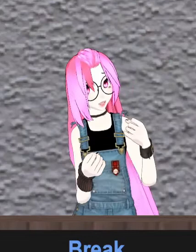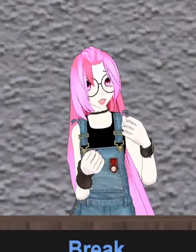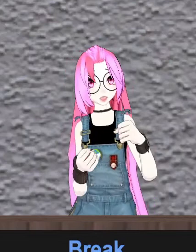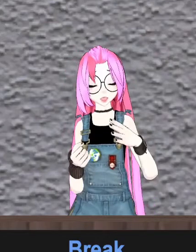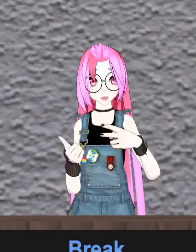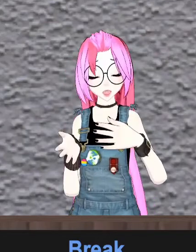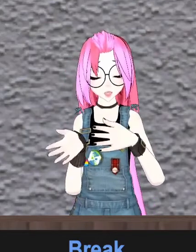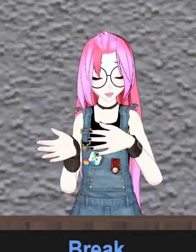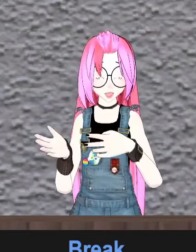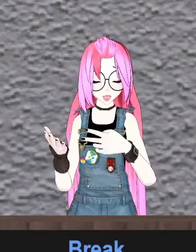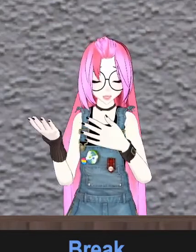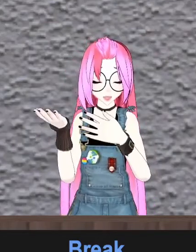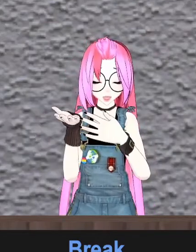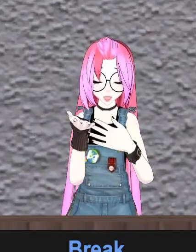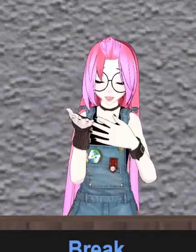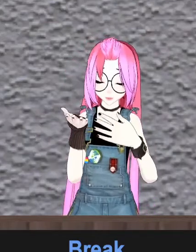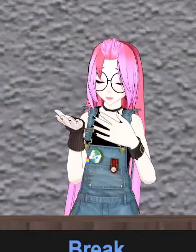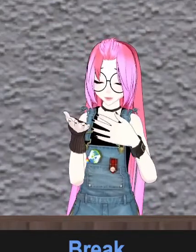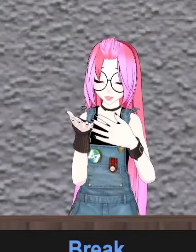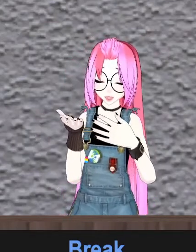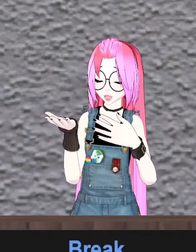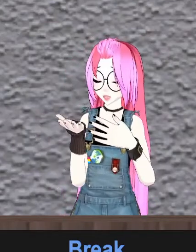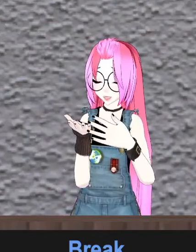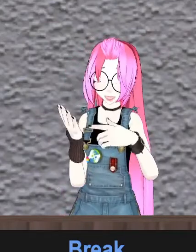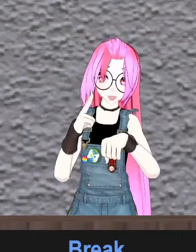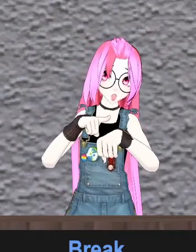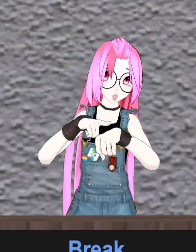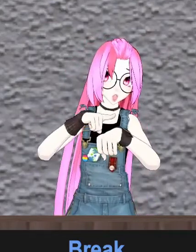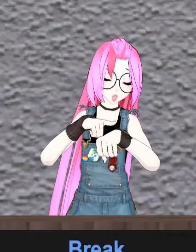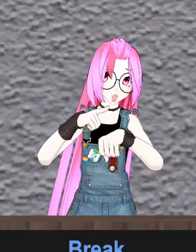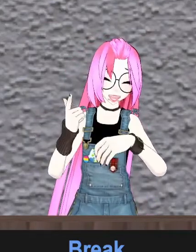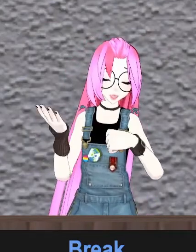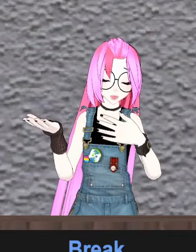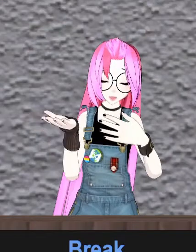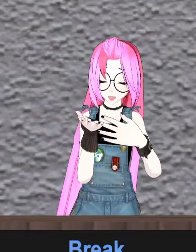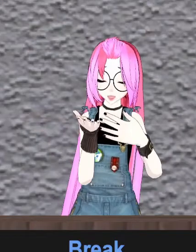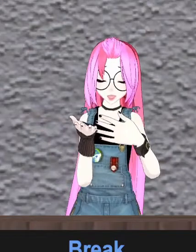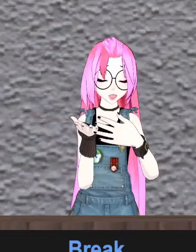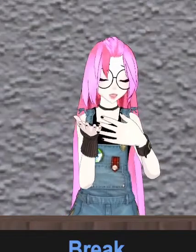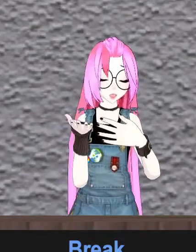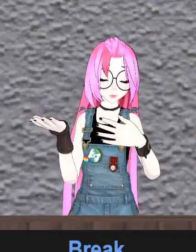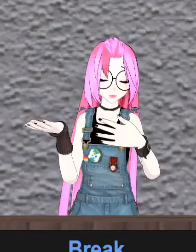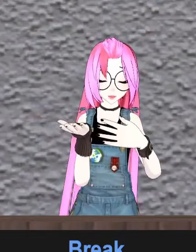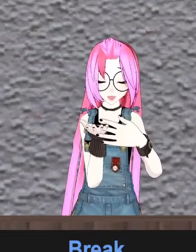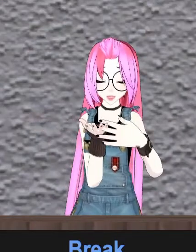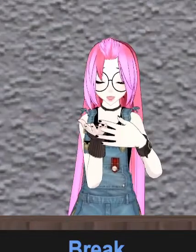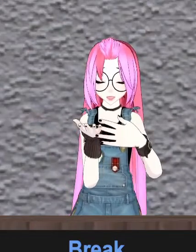like lunch break or break like spring break, it's going to be like this. This is like a break in time. You're breaking your fingers like